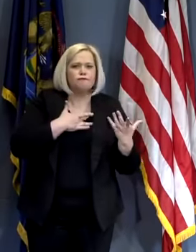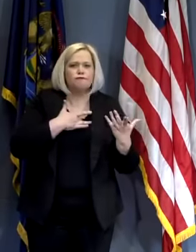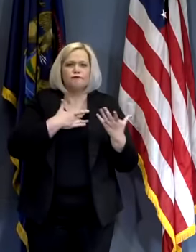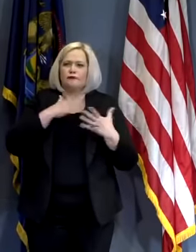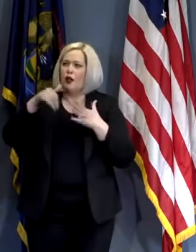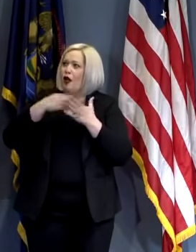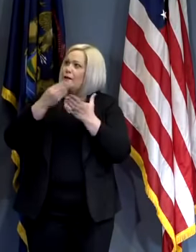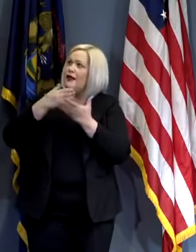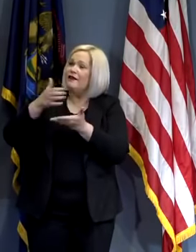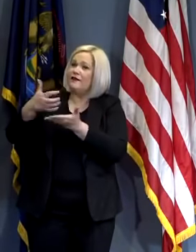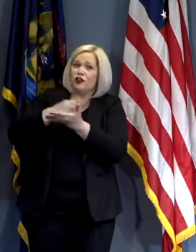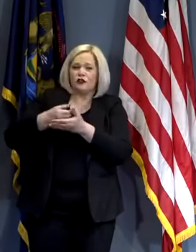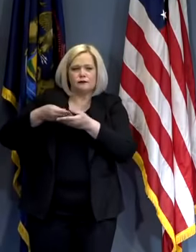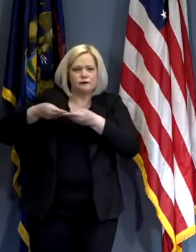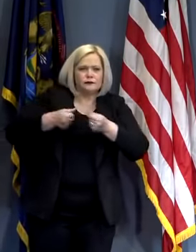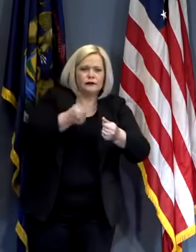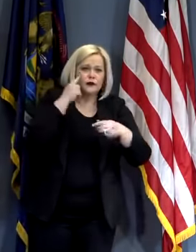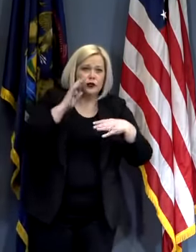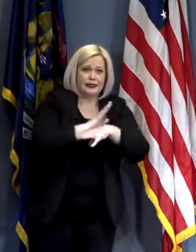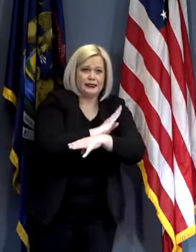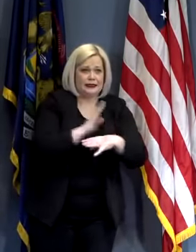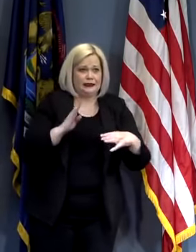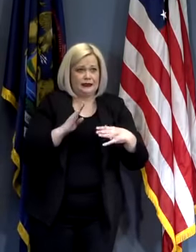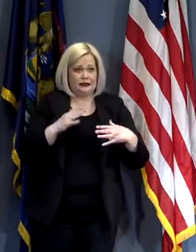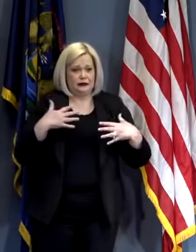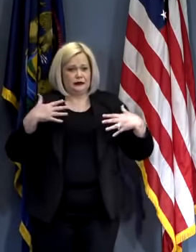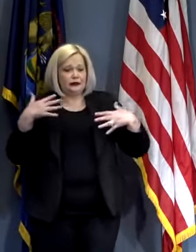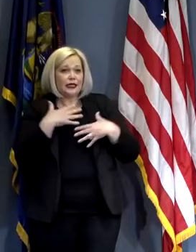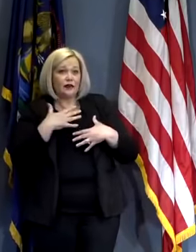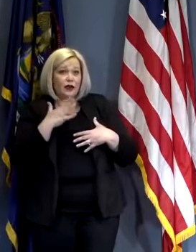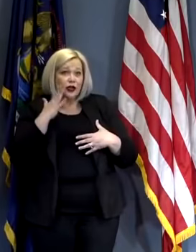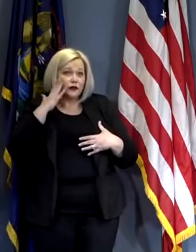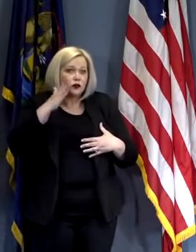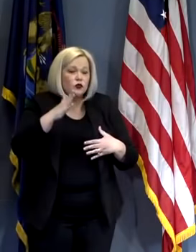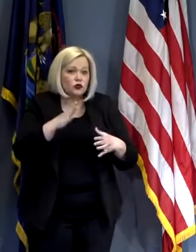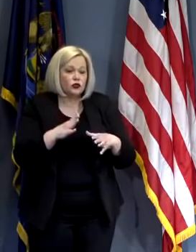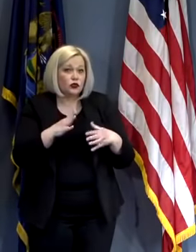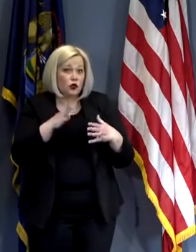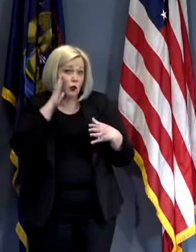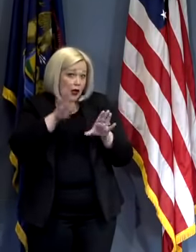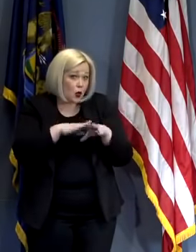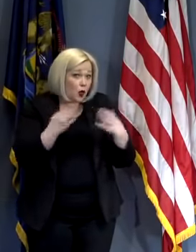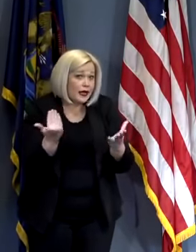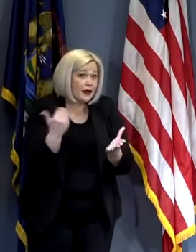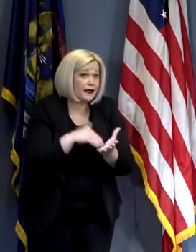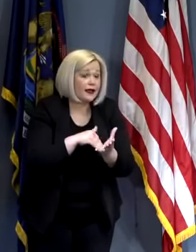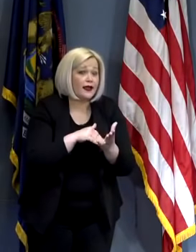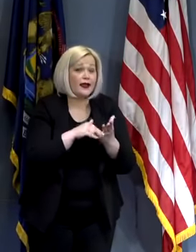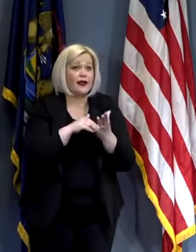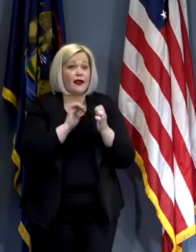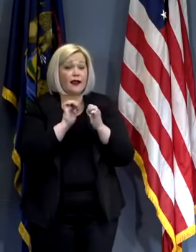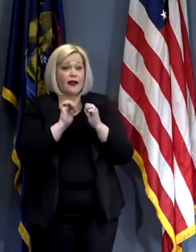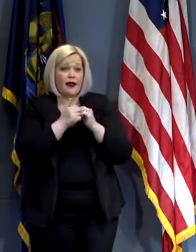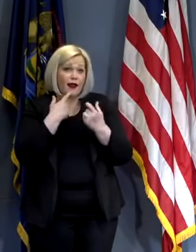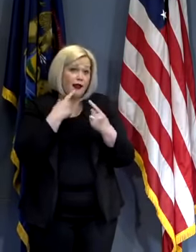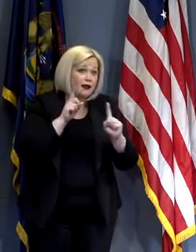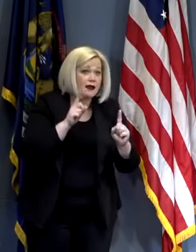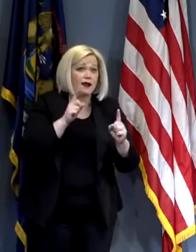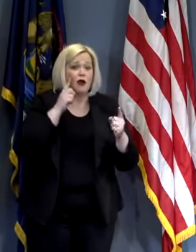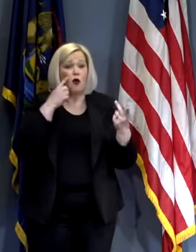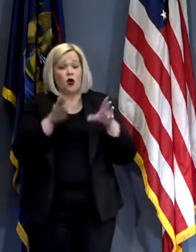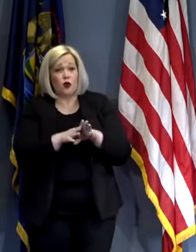their business. People are terrified about what it means for the prospects of reopening. I want you to know that I'm working around the clock